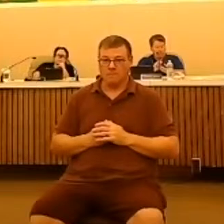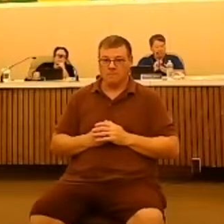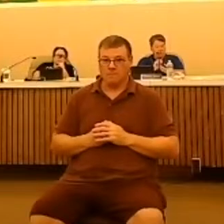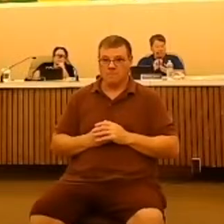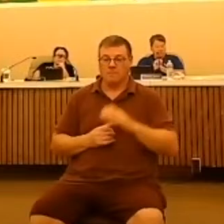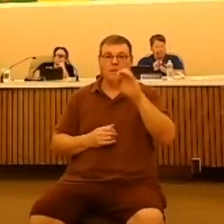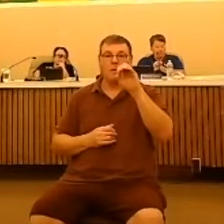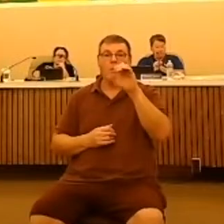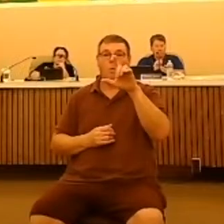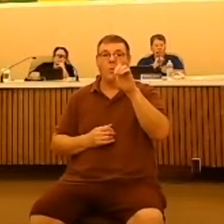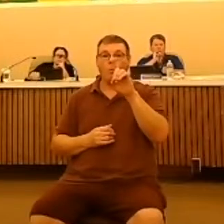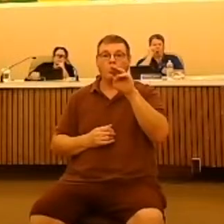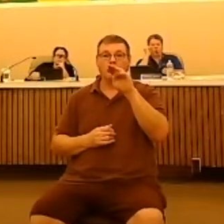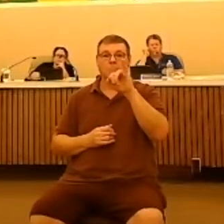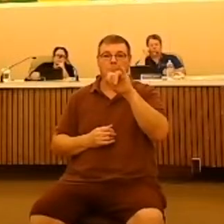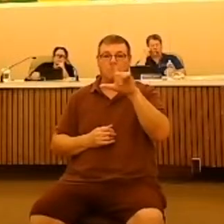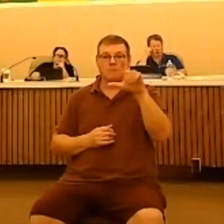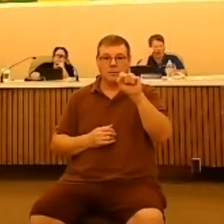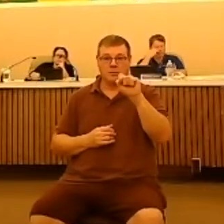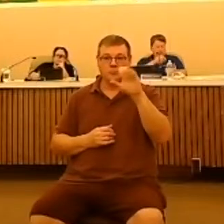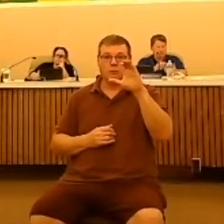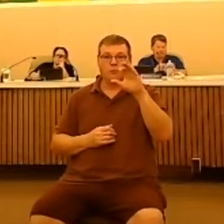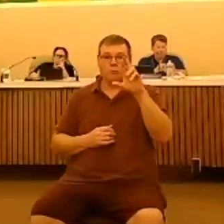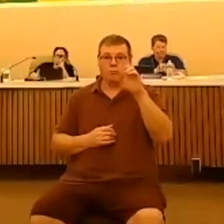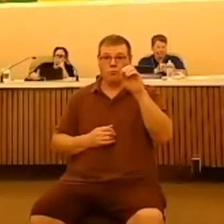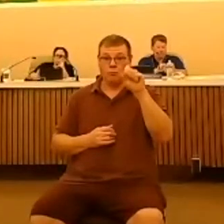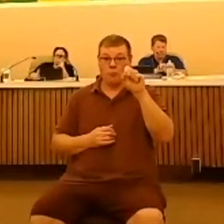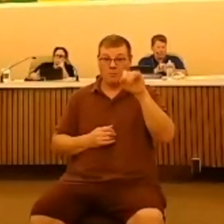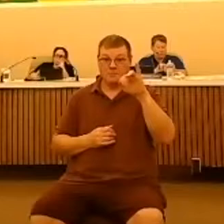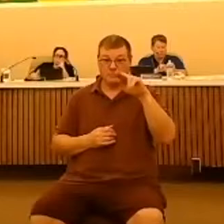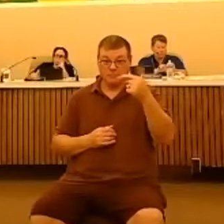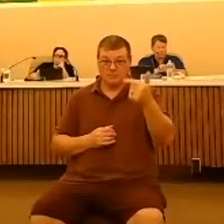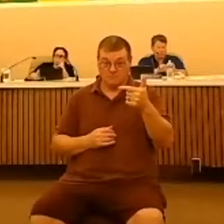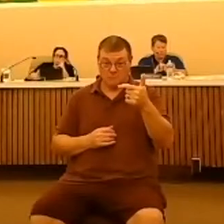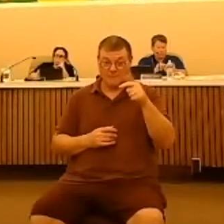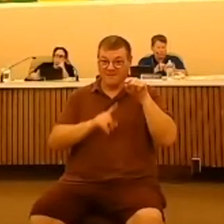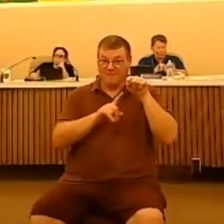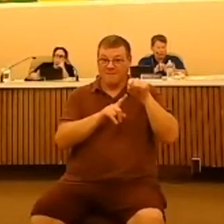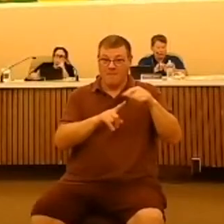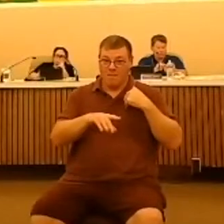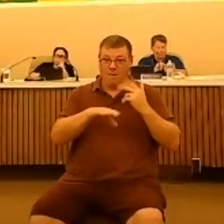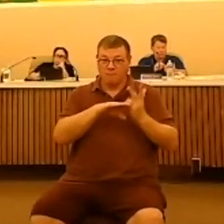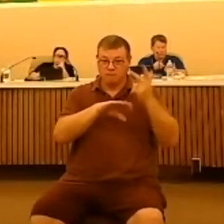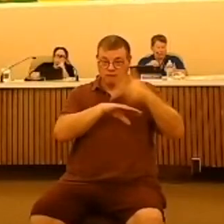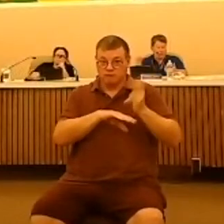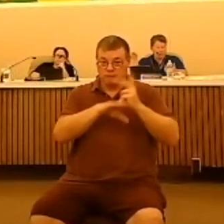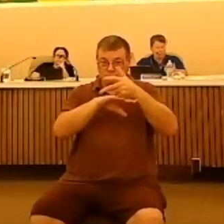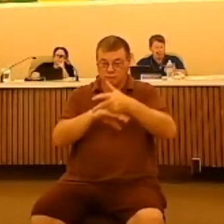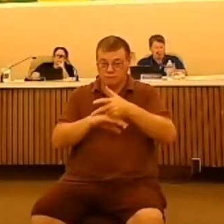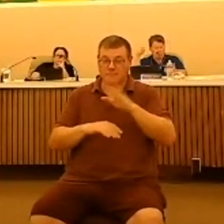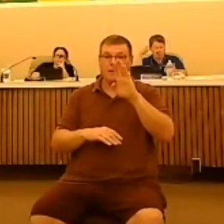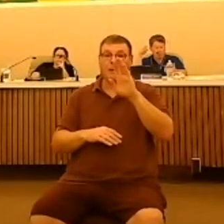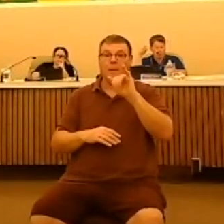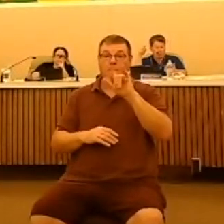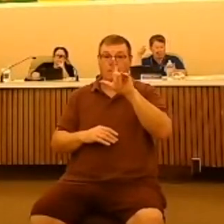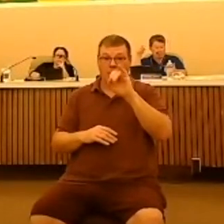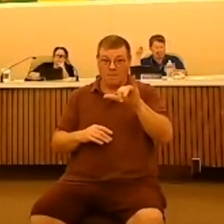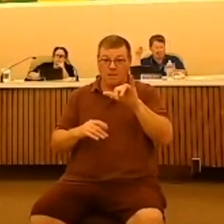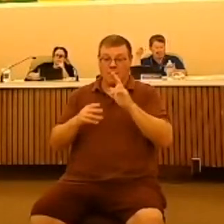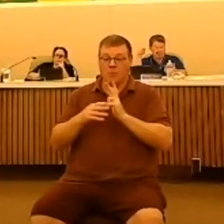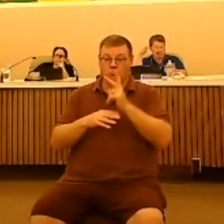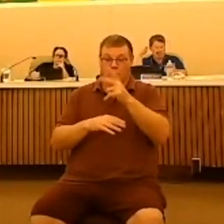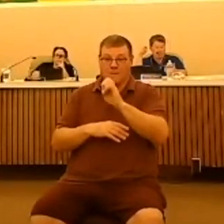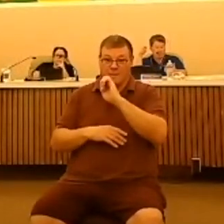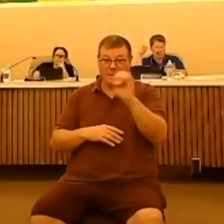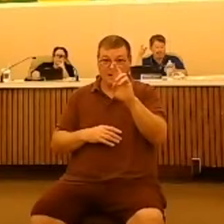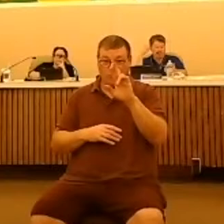Oak Mills Crossing. Oak Mills Crossing, it's, so again, if you take Bailey Road, cross East River